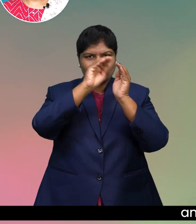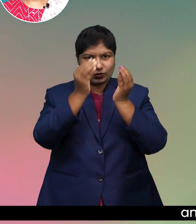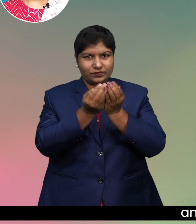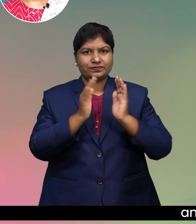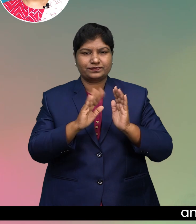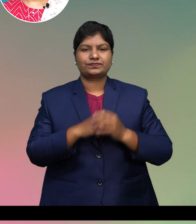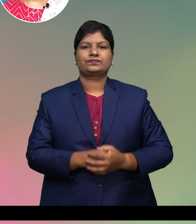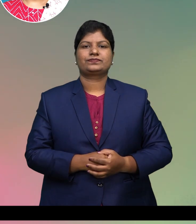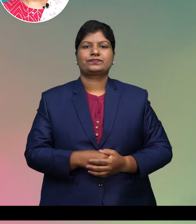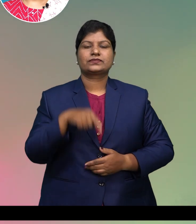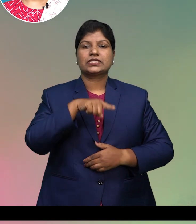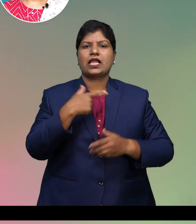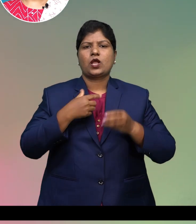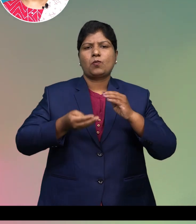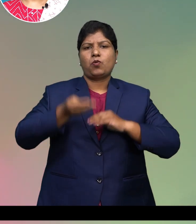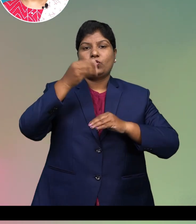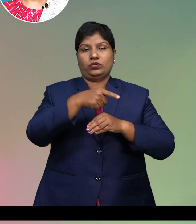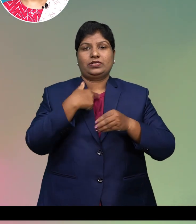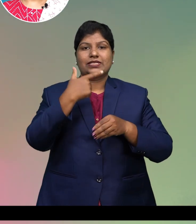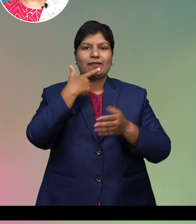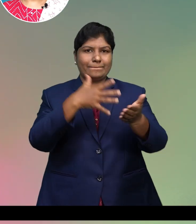and a great blood supply.